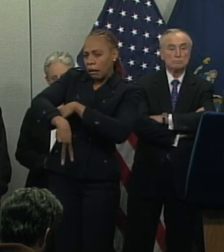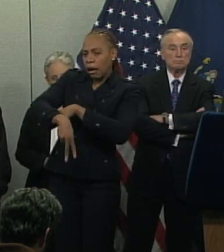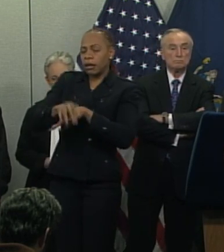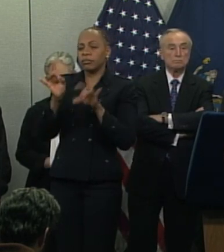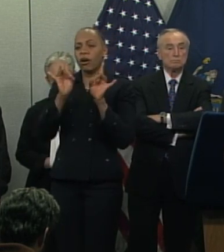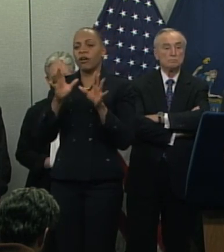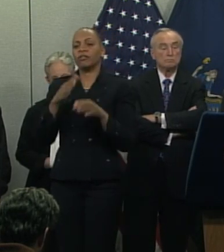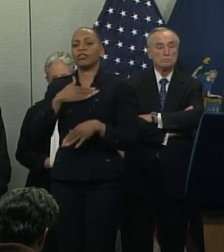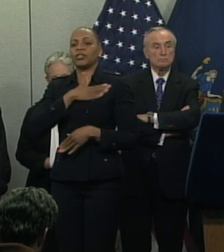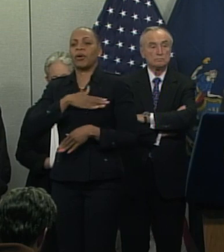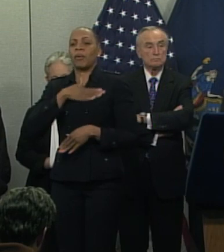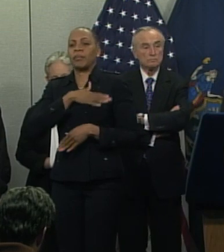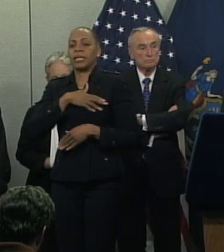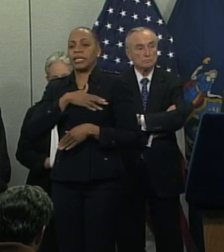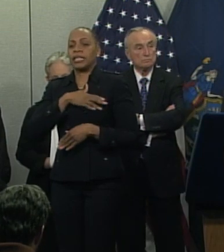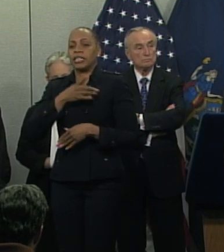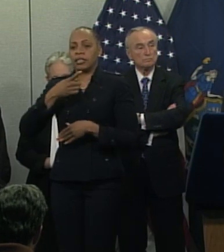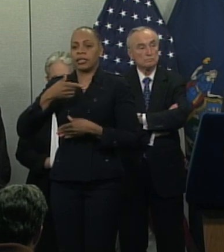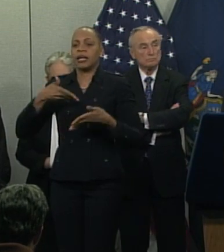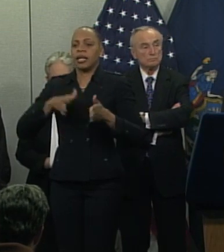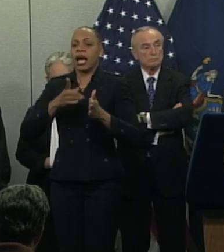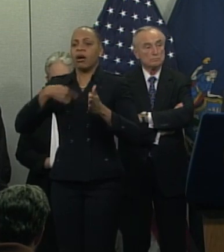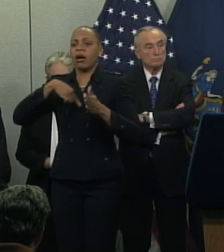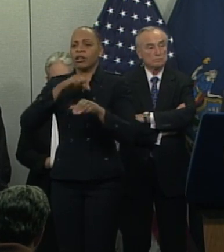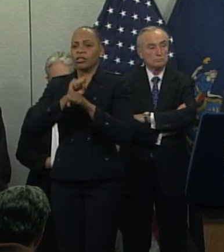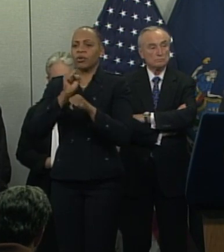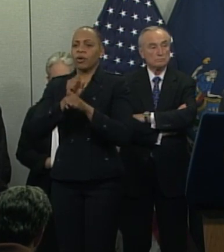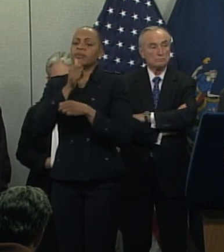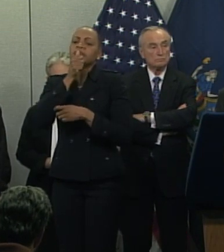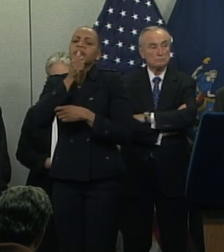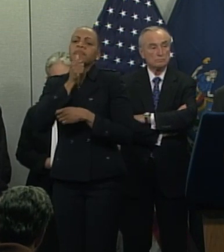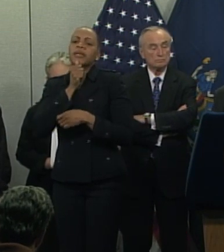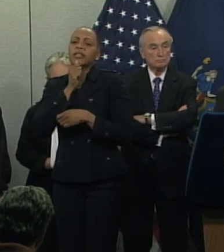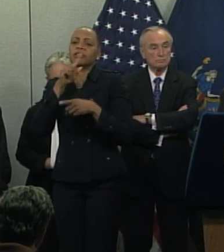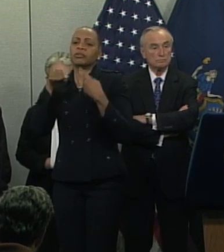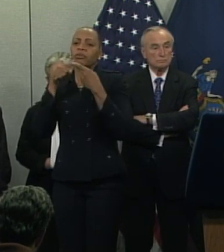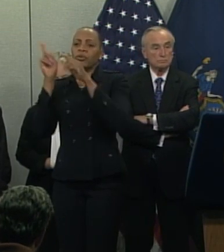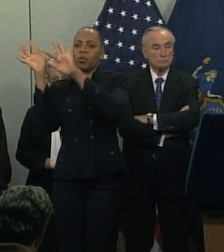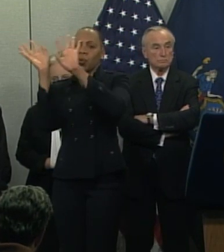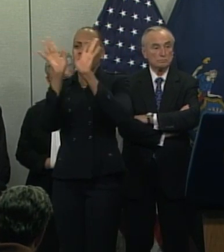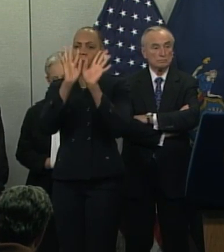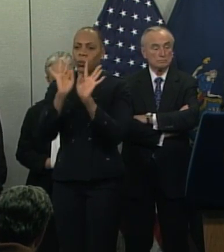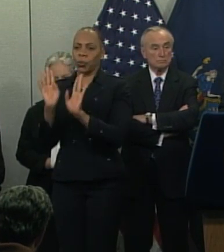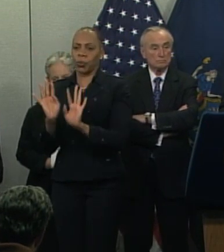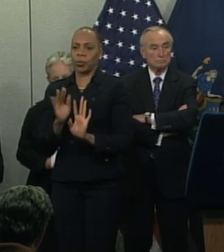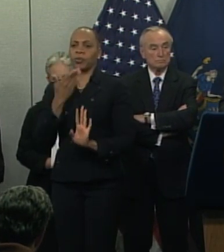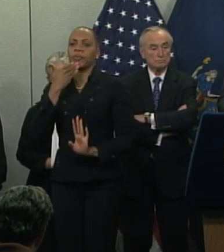us, and bear with us a little bit when that wind is blowing and snow is blowing all over the city. Thank you.